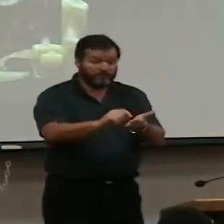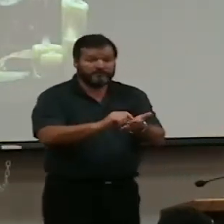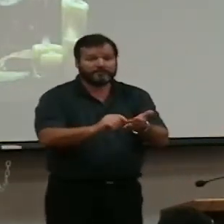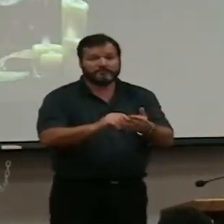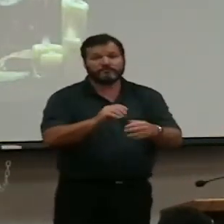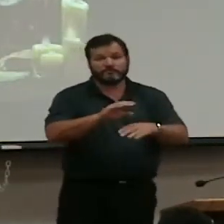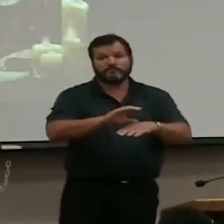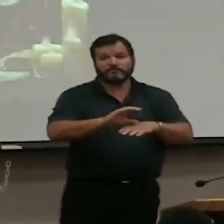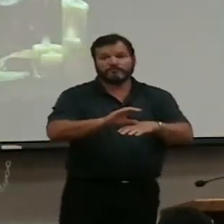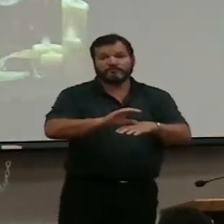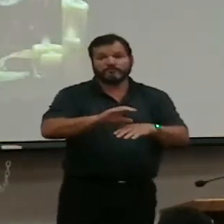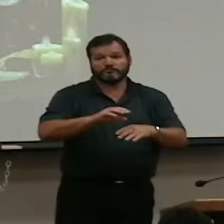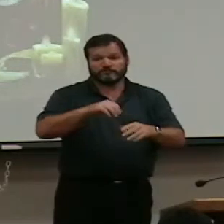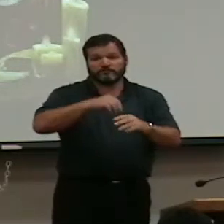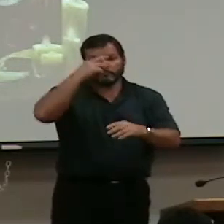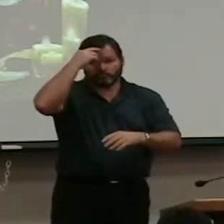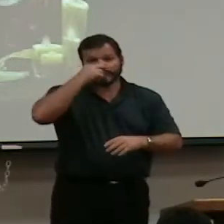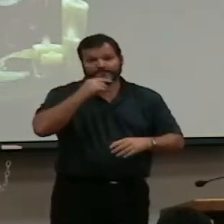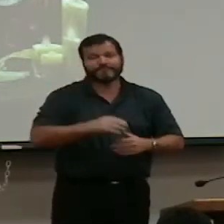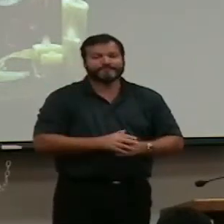Paul wrote to the church in Rome.